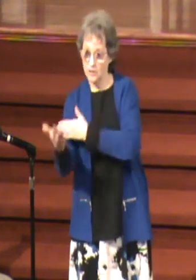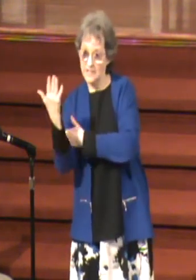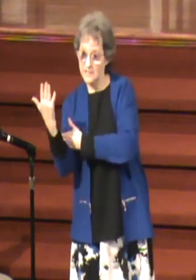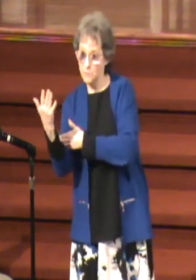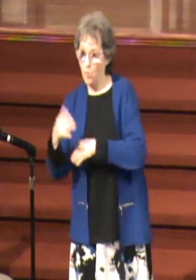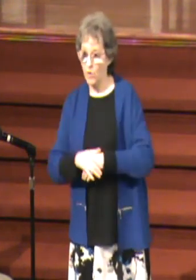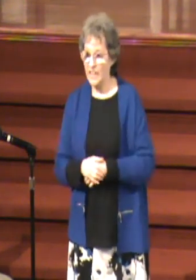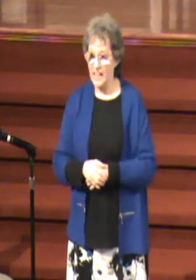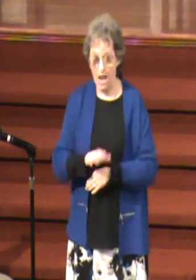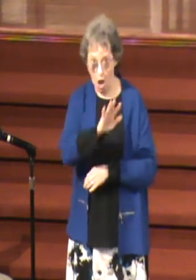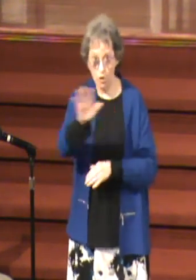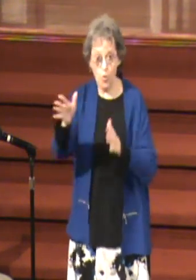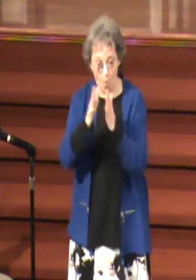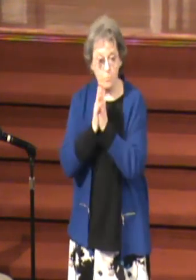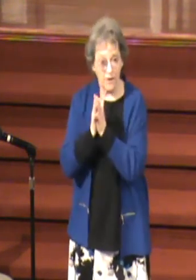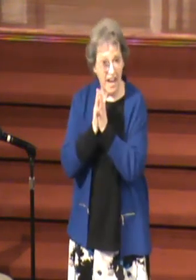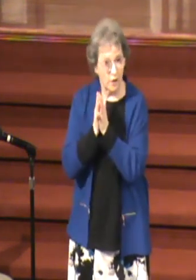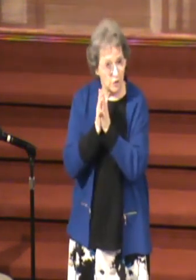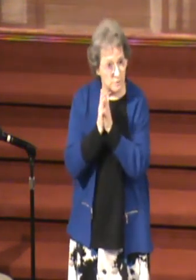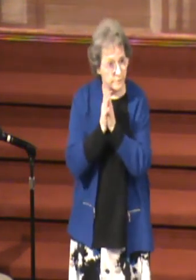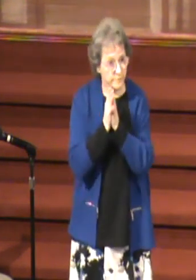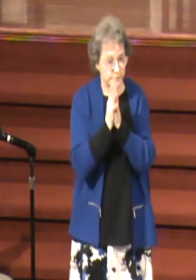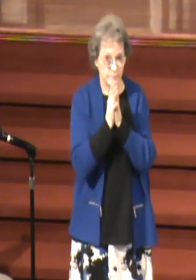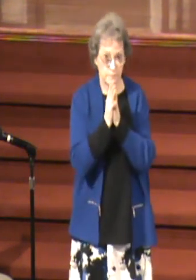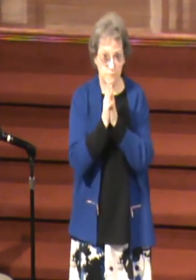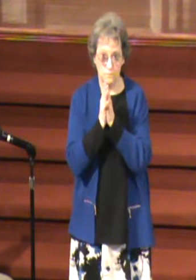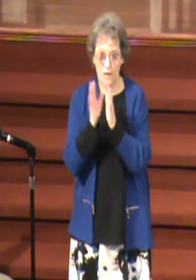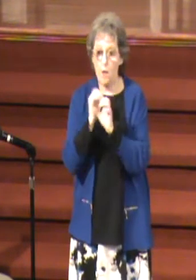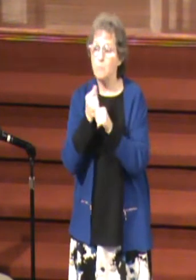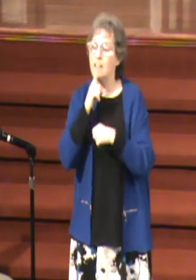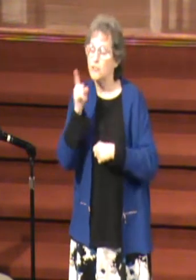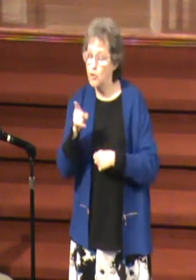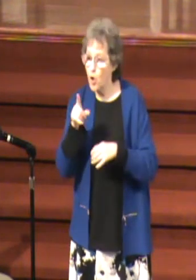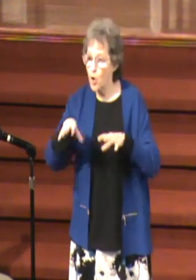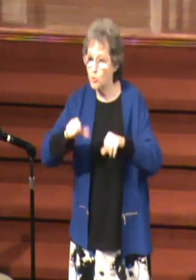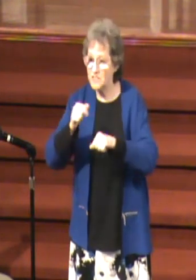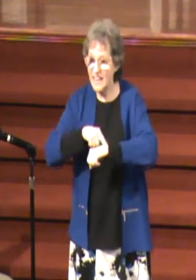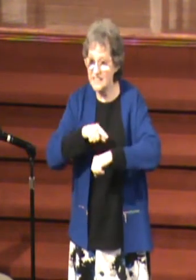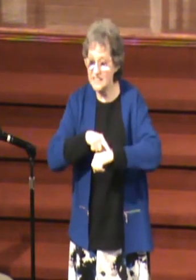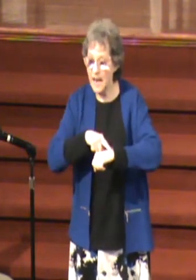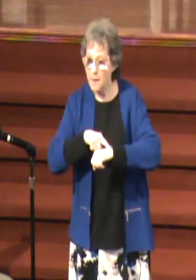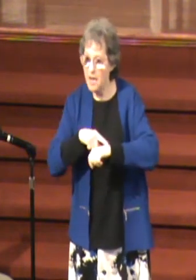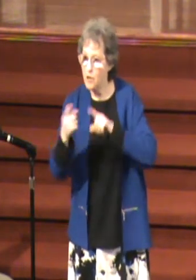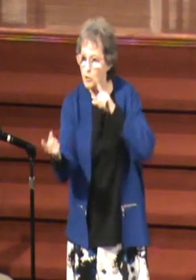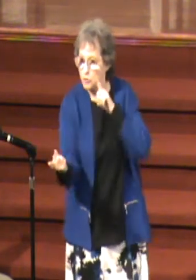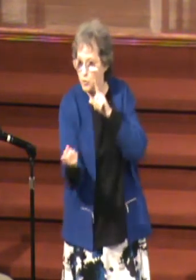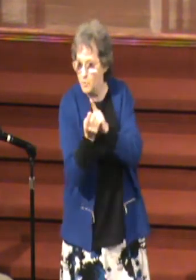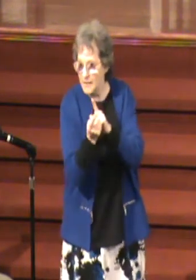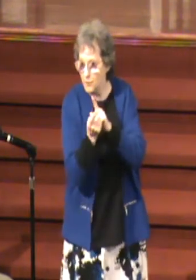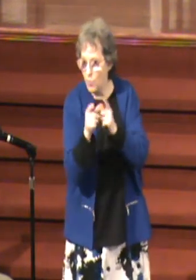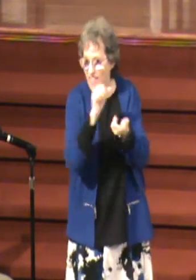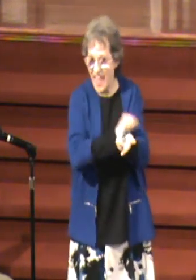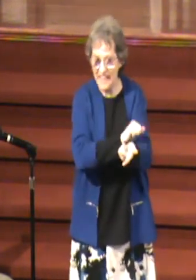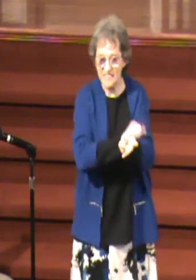that was your prayer, make sure you take time to go to Antionette's mother, her